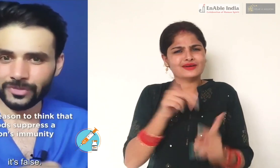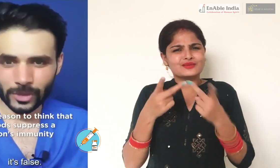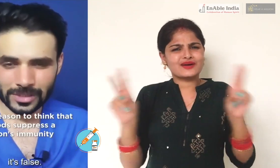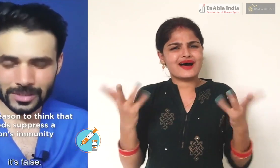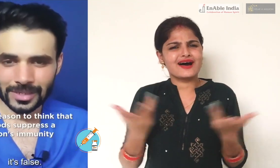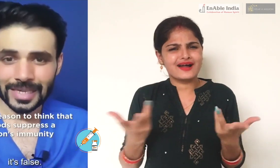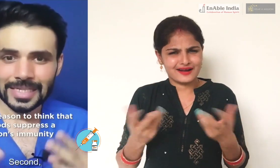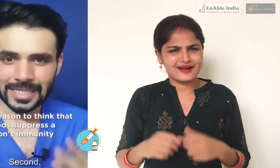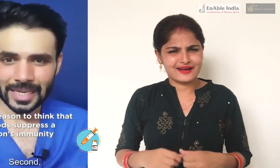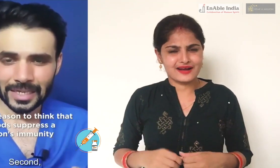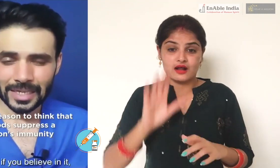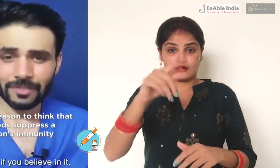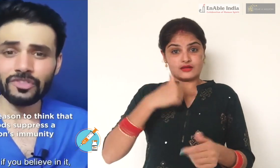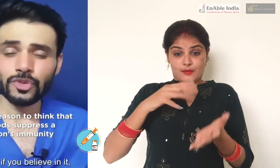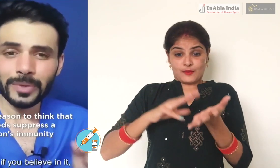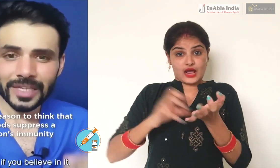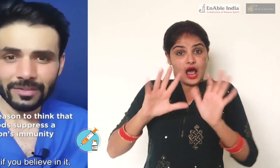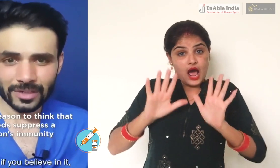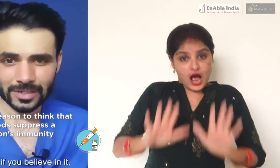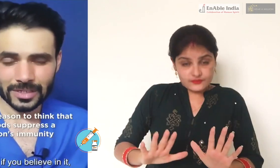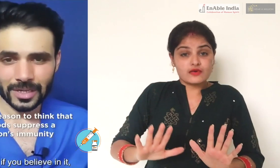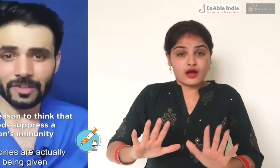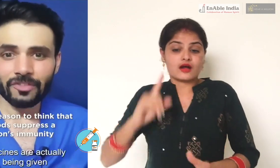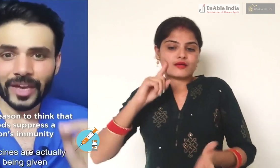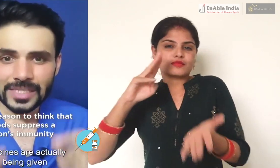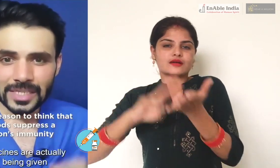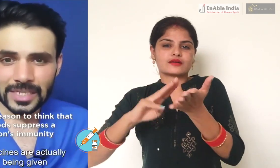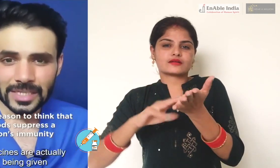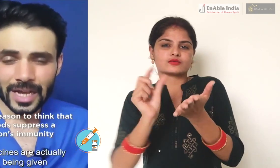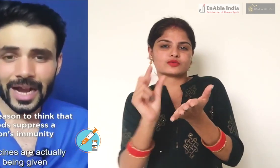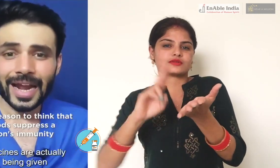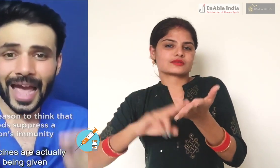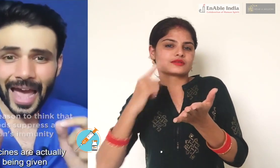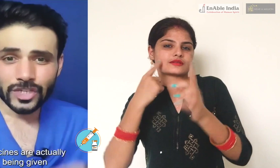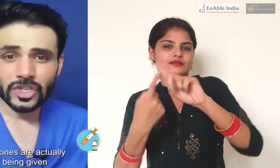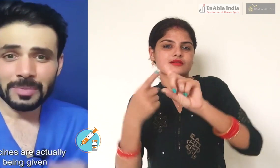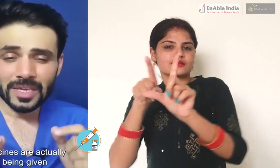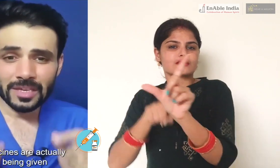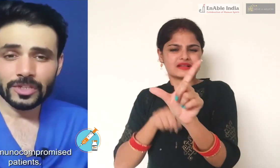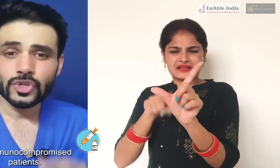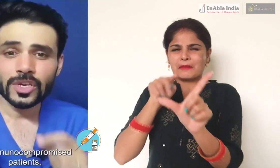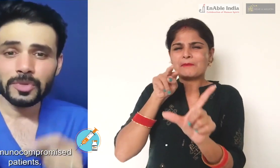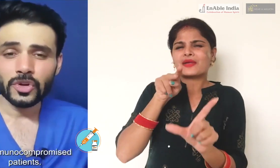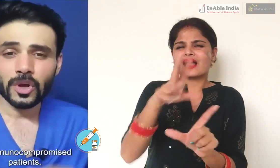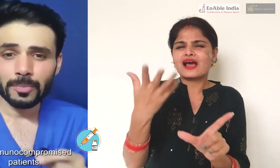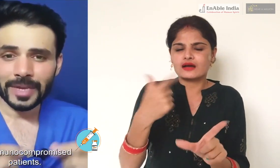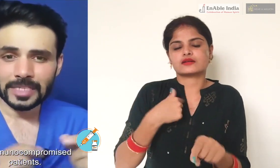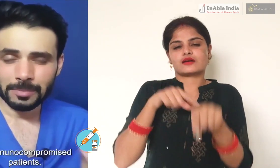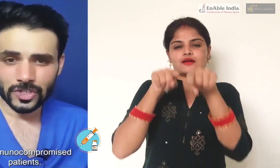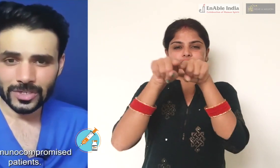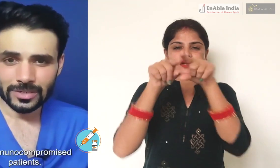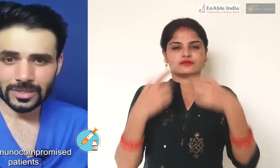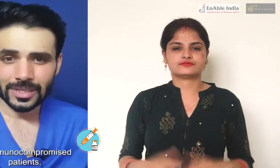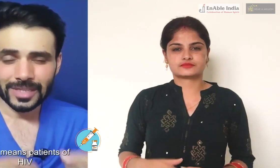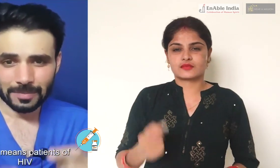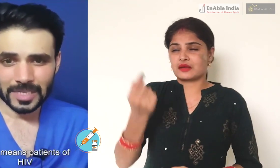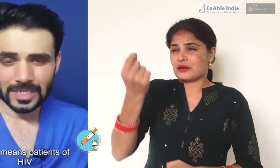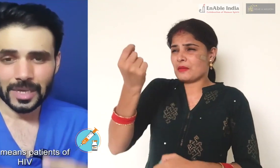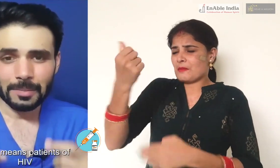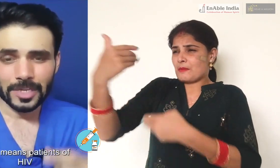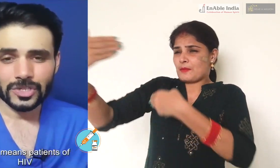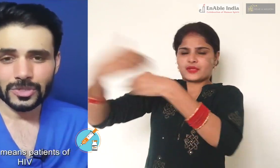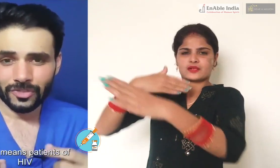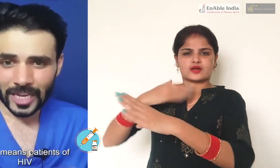it's false. Second, even if you believe in it, vaccines are actually being given to immunocompromised patients. That